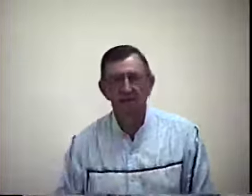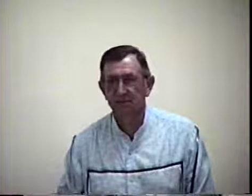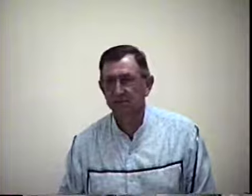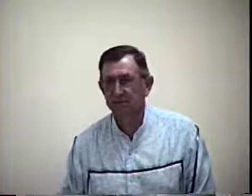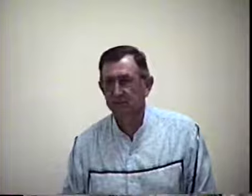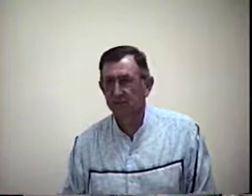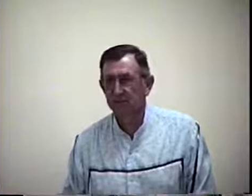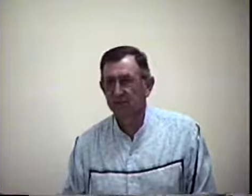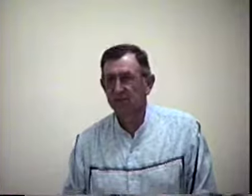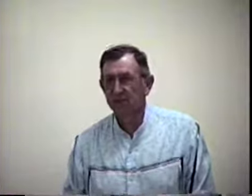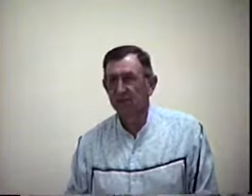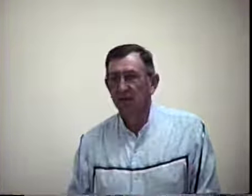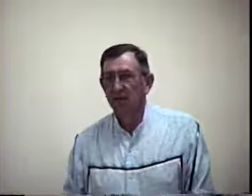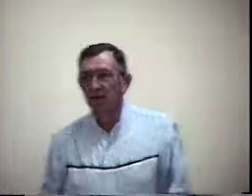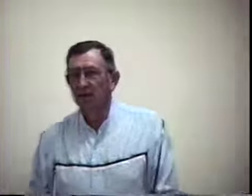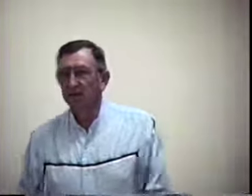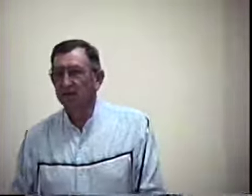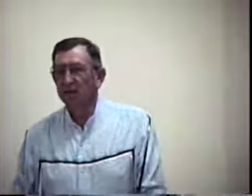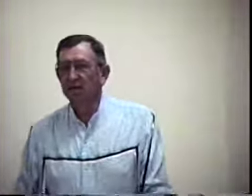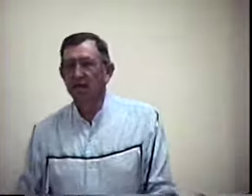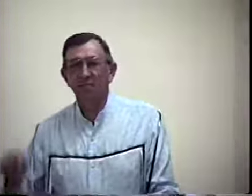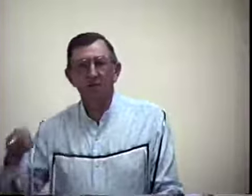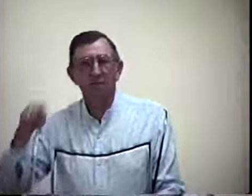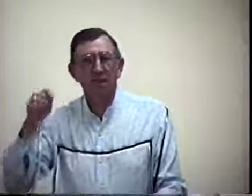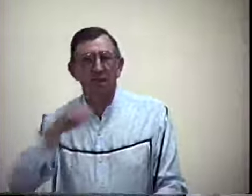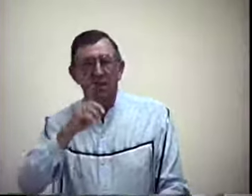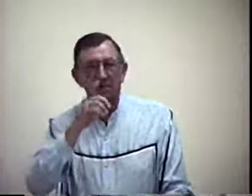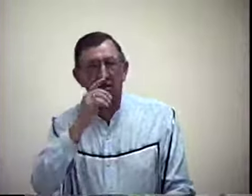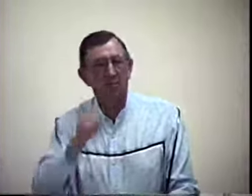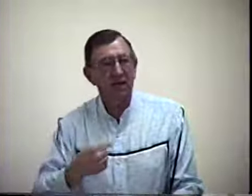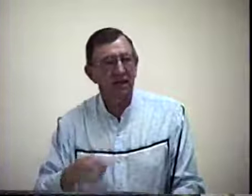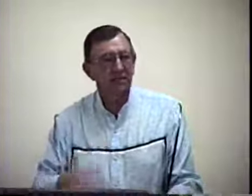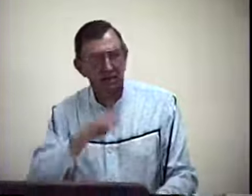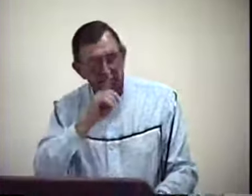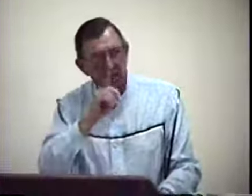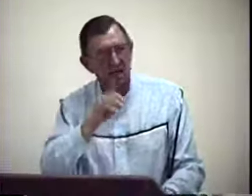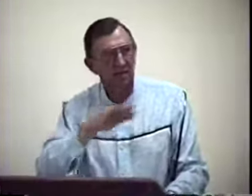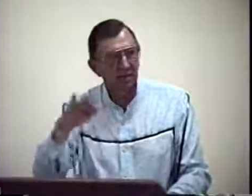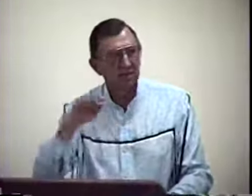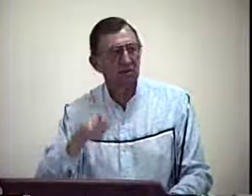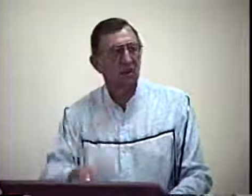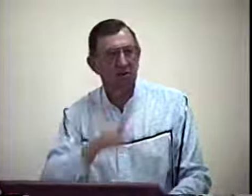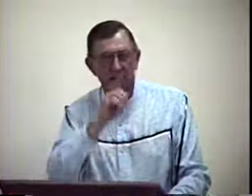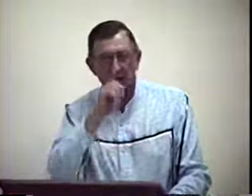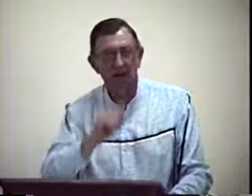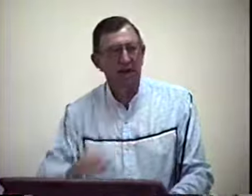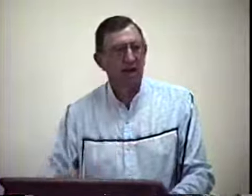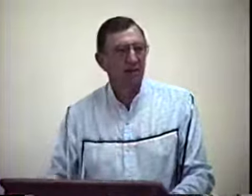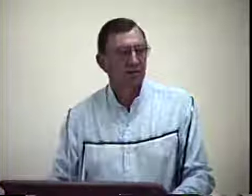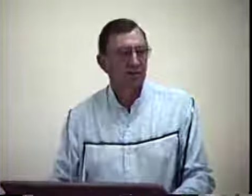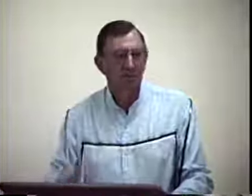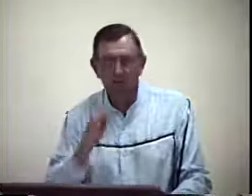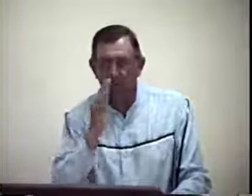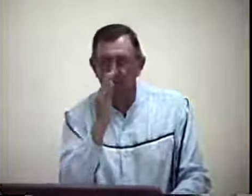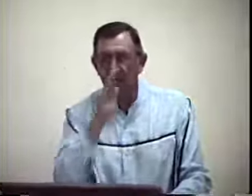legends. And at that time, the old men, they said to me, they says, good, this is good to tell that, to be able to